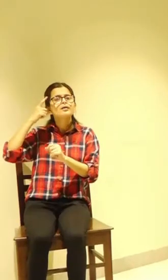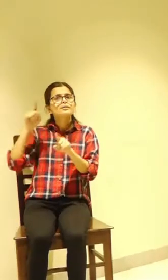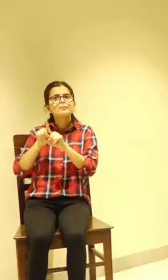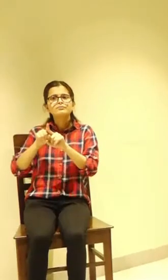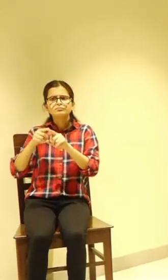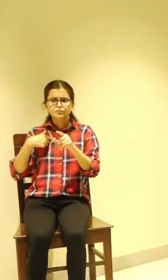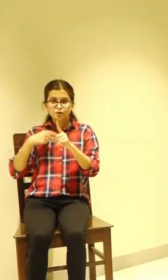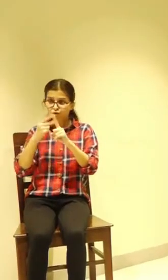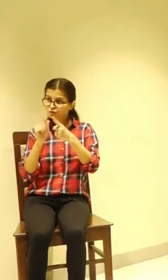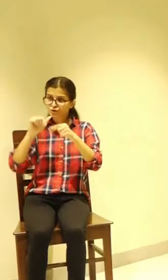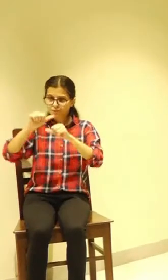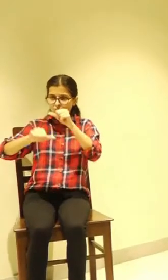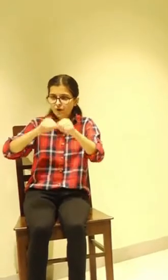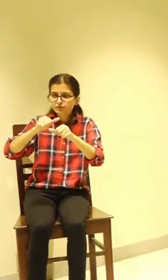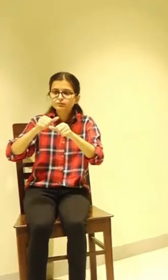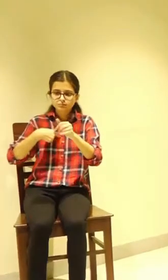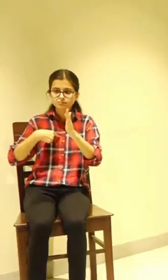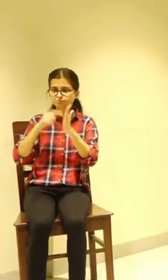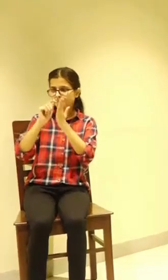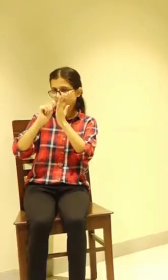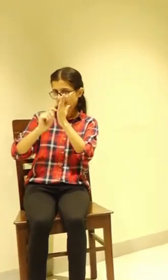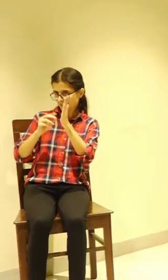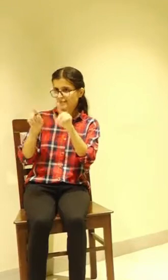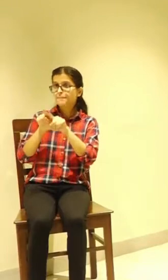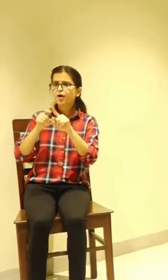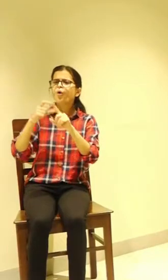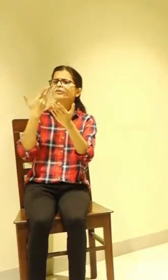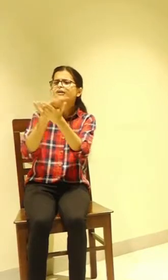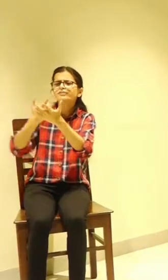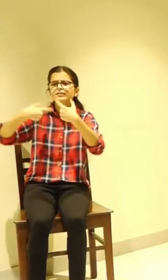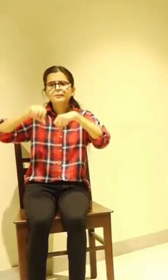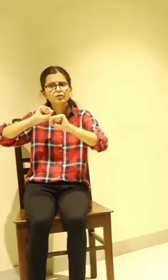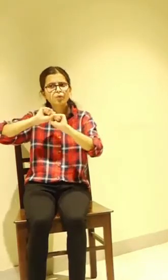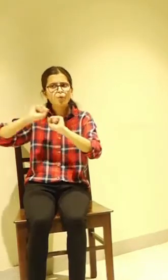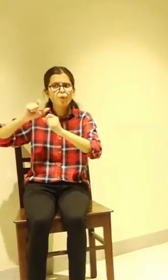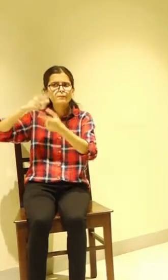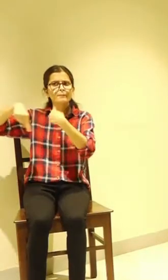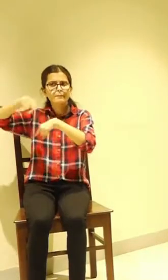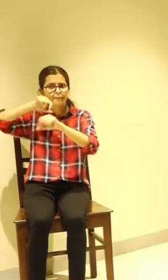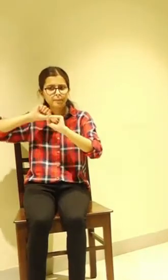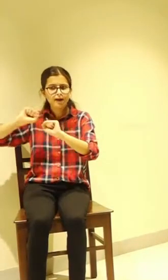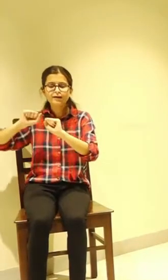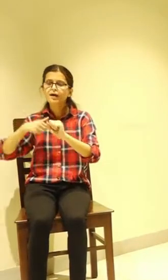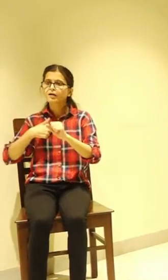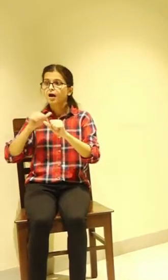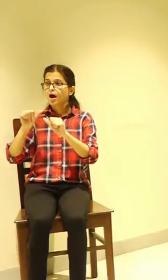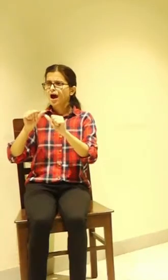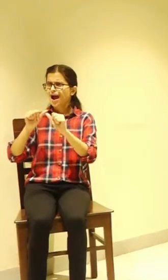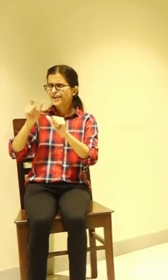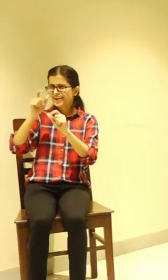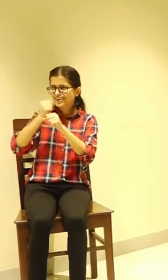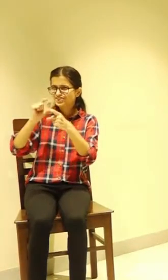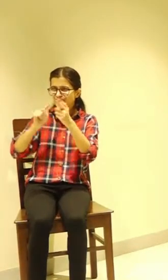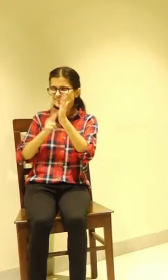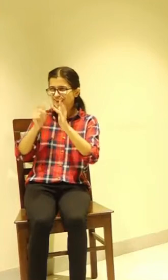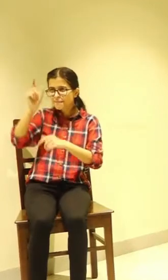due process rights out. And they relied on the drafting committee's working, saying the drafting committee was an agent of the assembly, and we